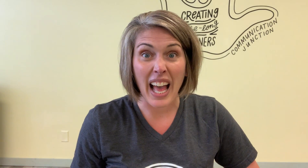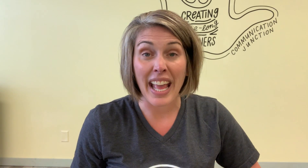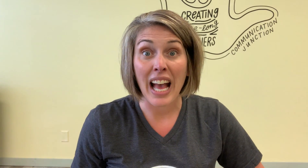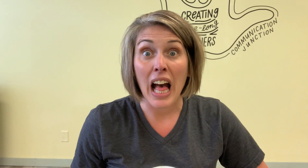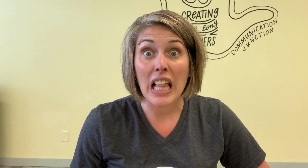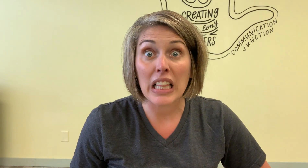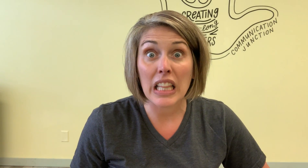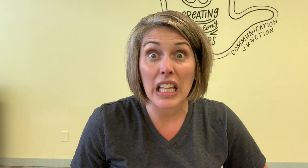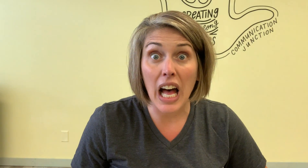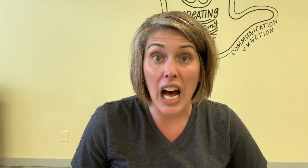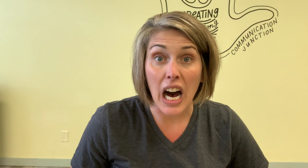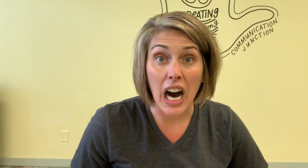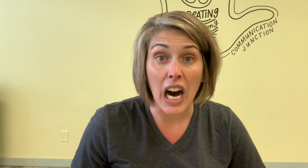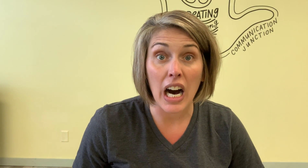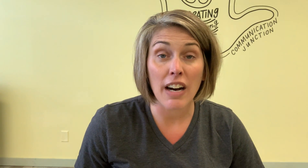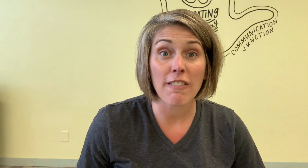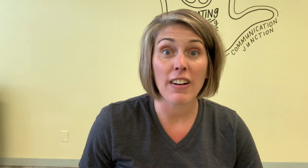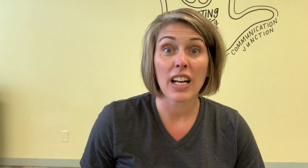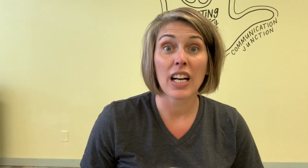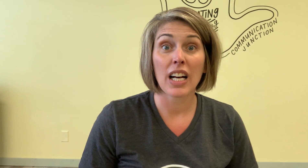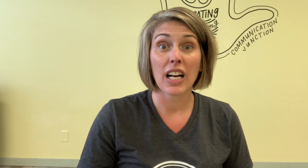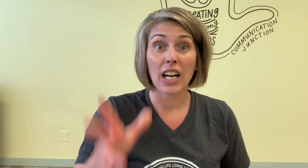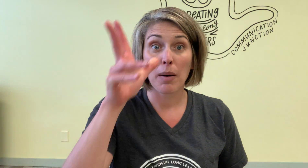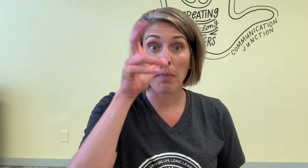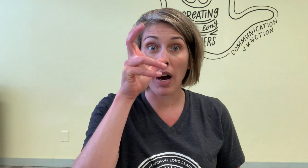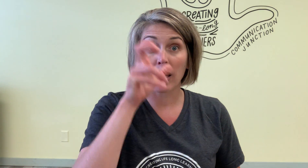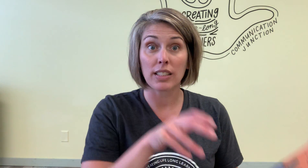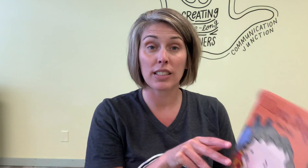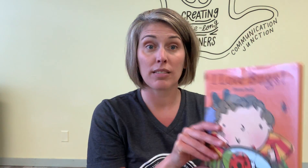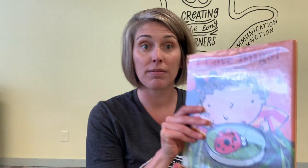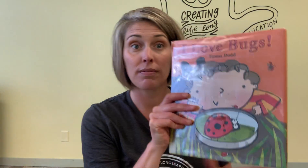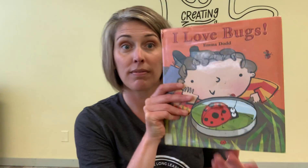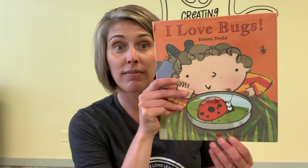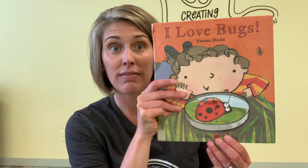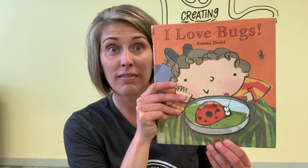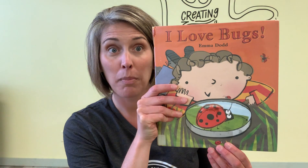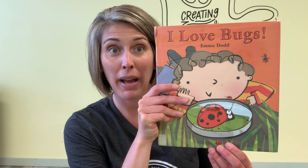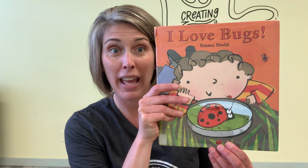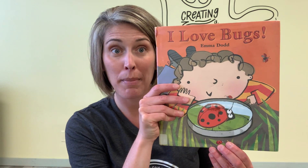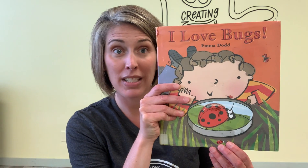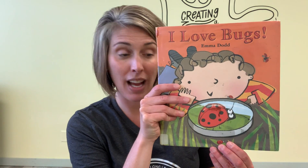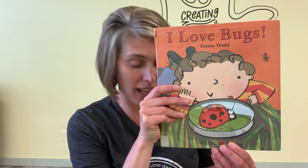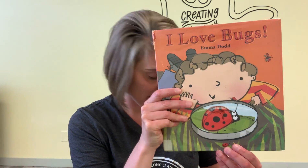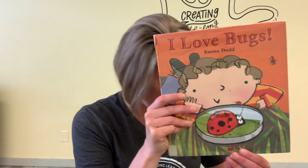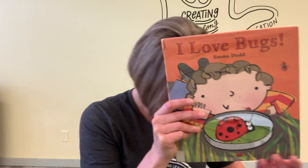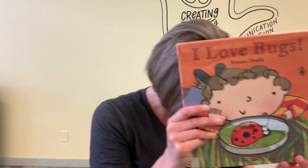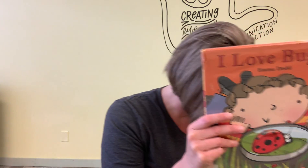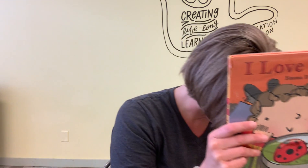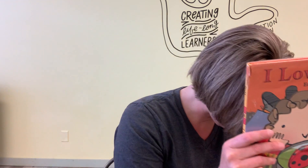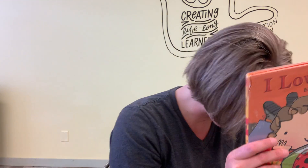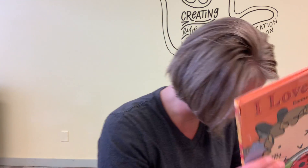I Love Bugs by Emma Dodd and published